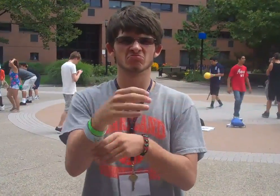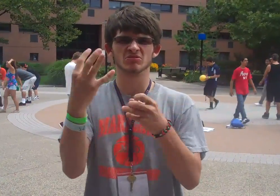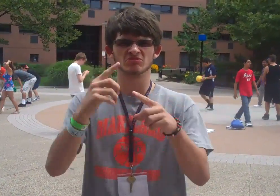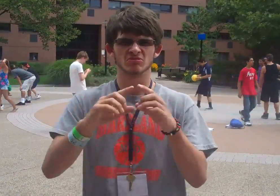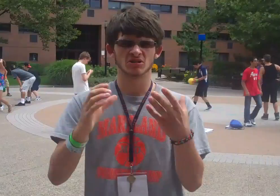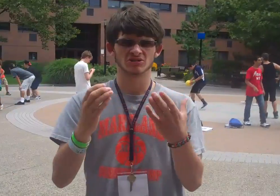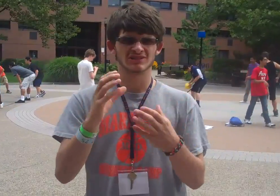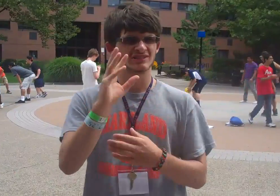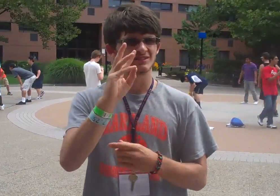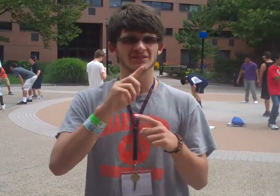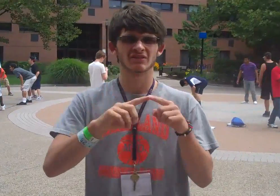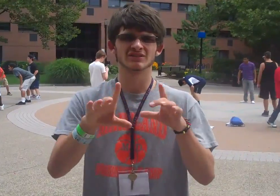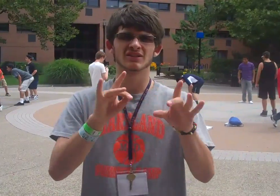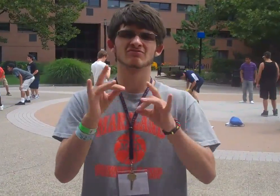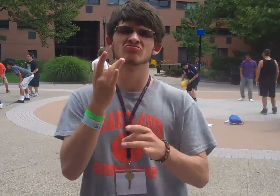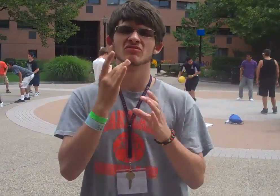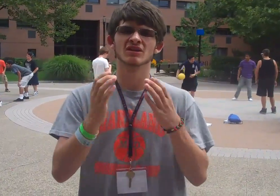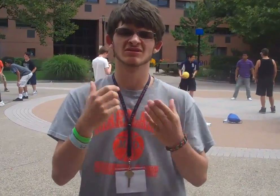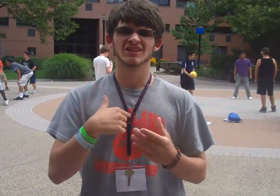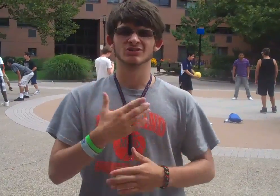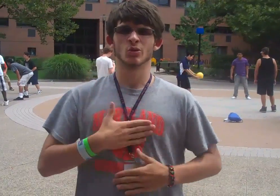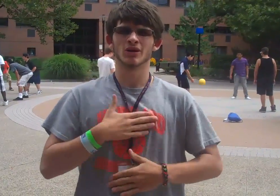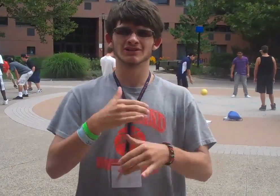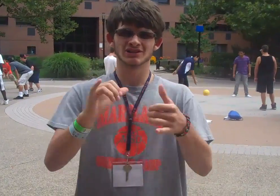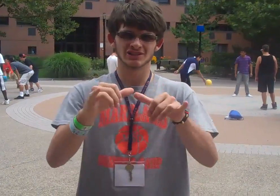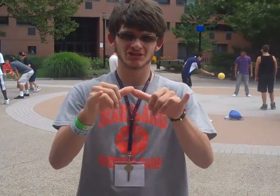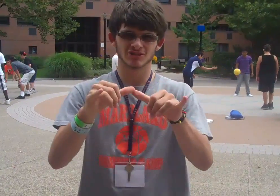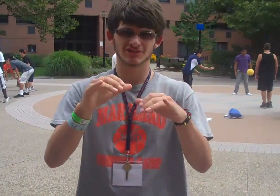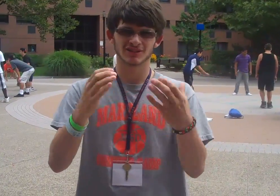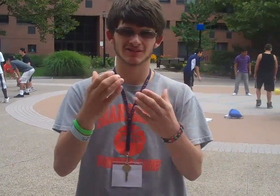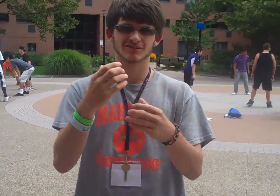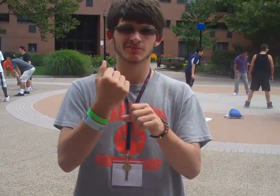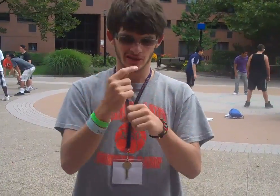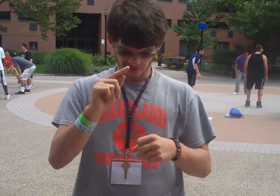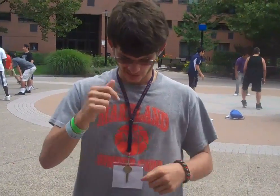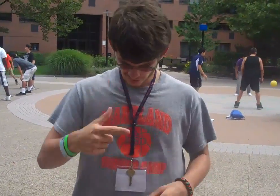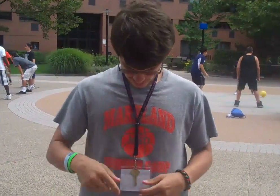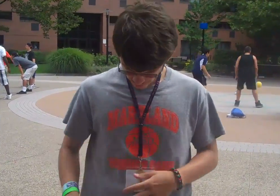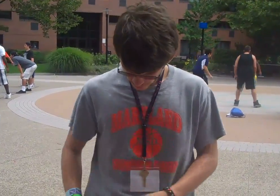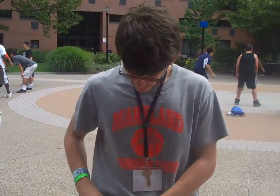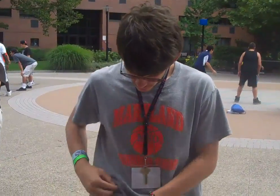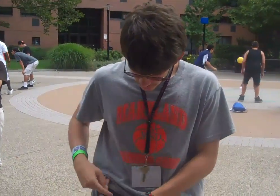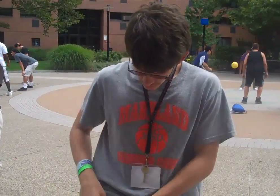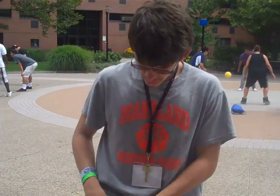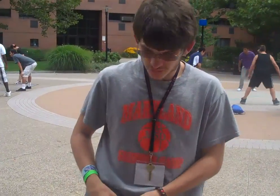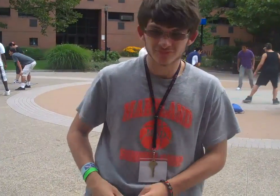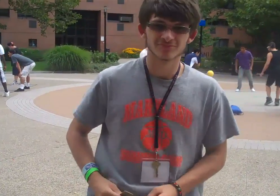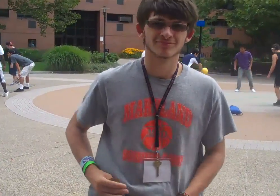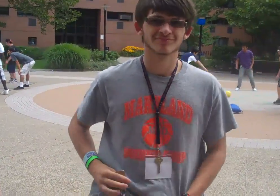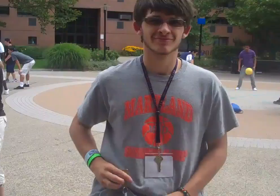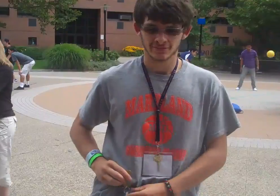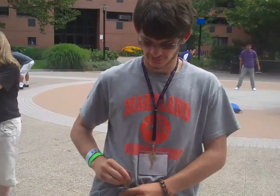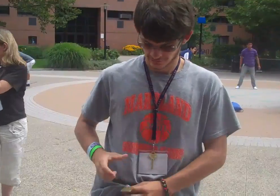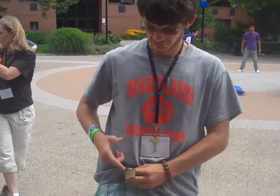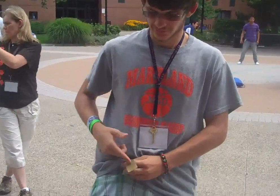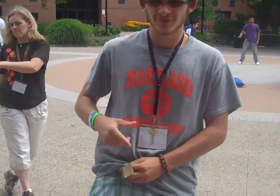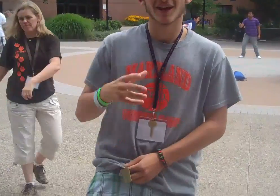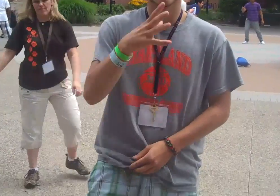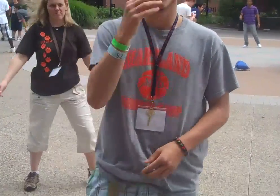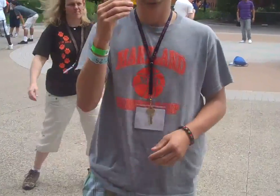narrow down my experiences. Went to six different classes. I really enjoyed learning everything, especially the engineering. got to make this little metal tag.